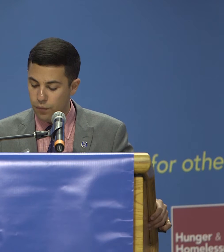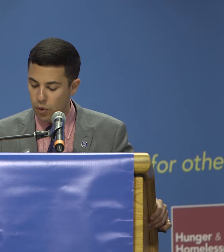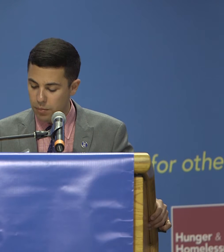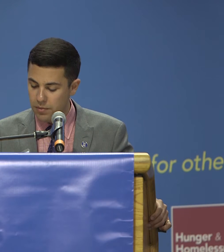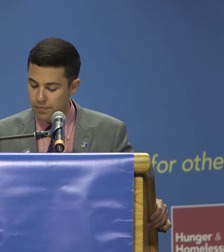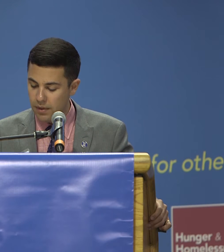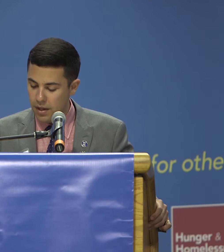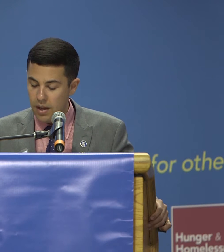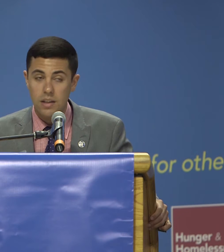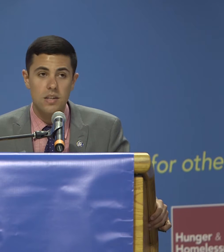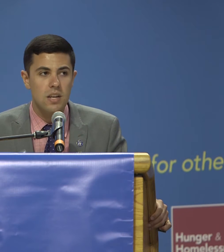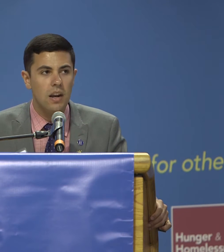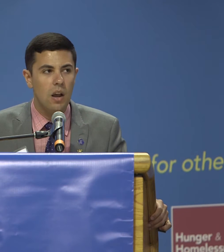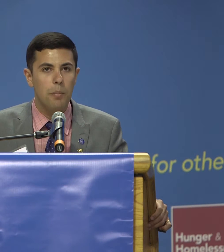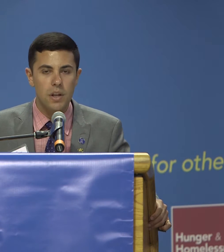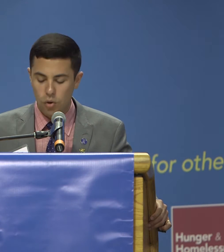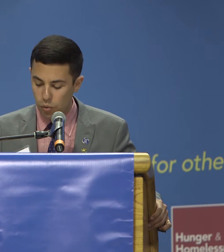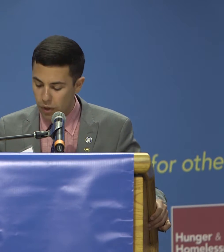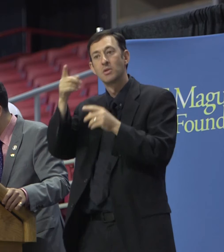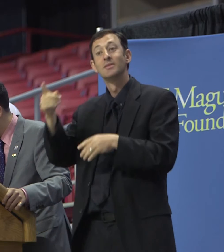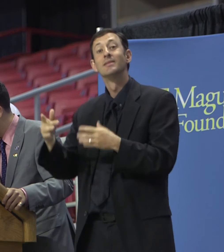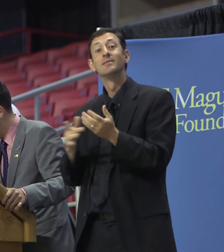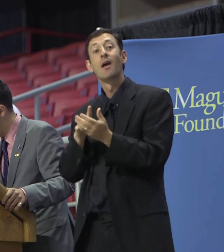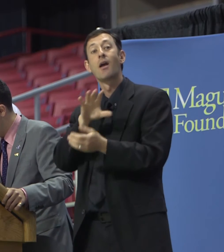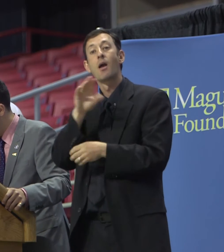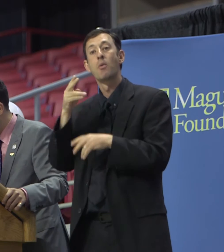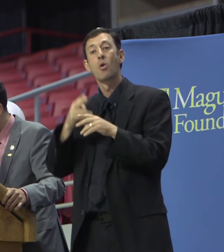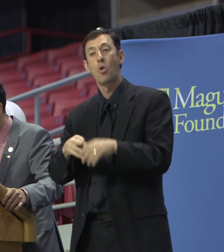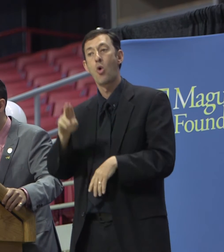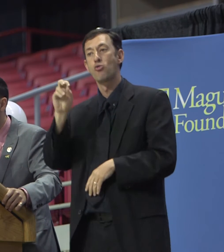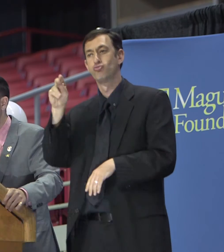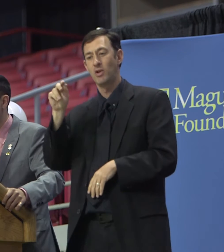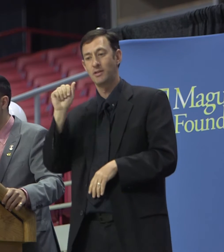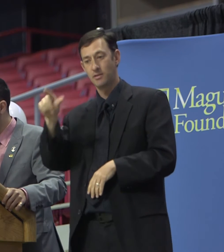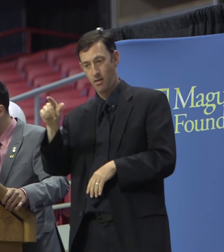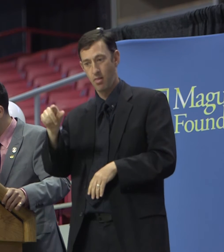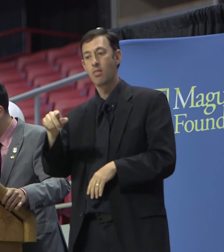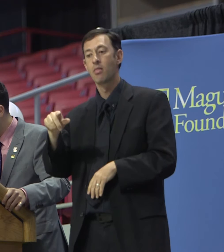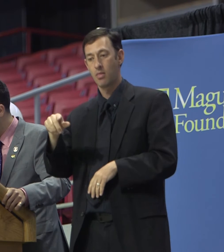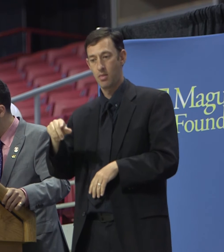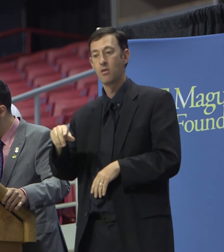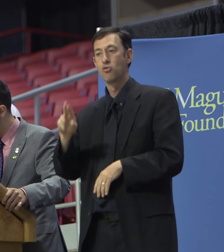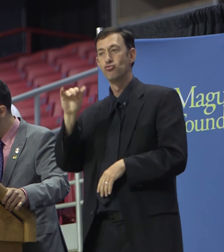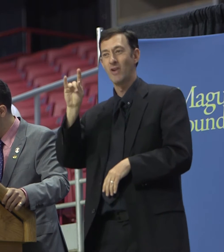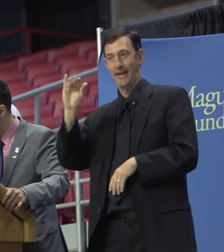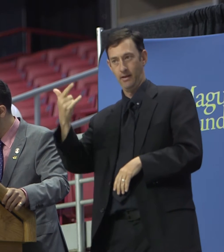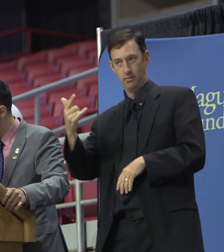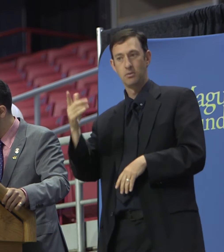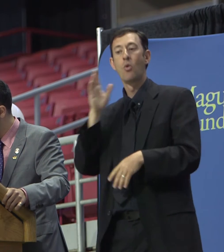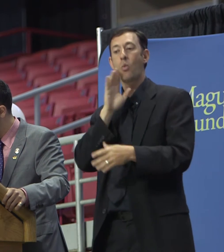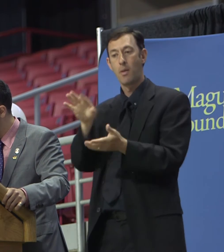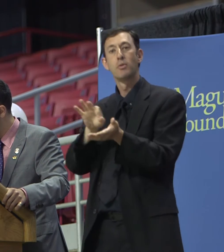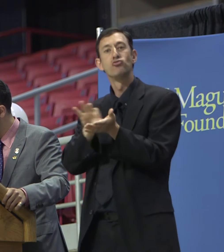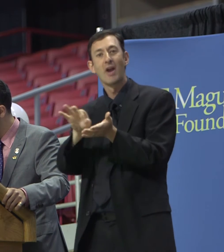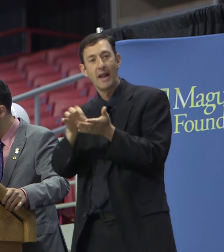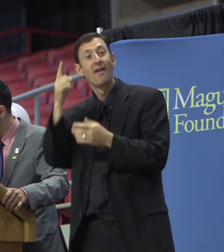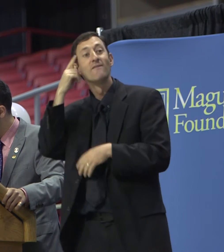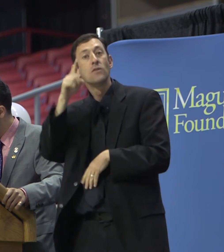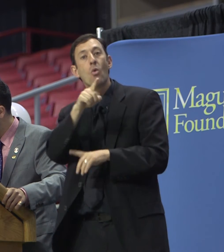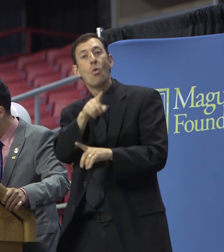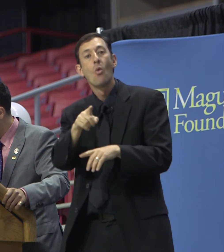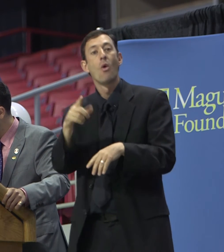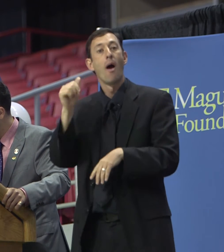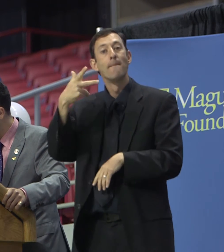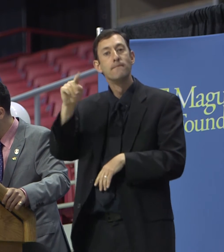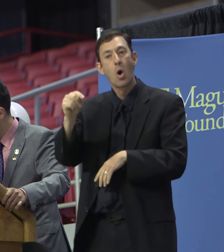more informed. It's a tech company called Rental Rater. It will be the tenant rating website for residential rentals.